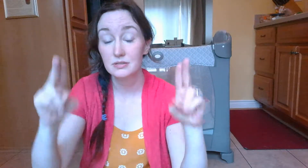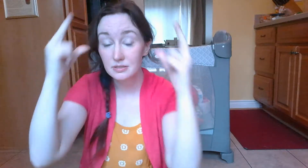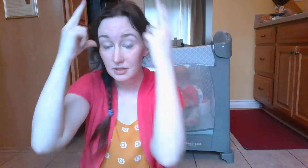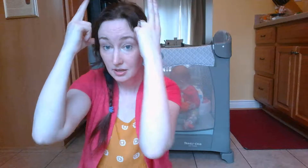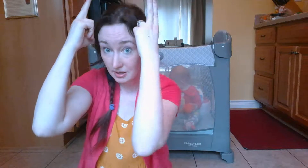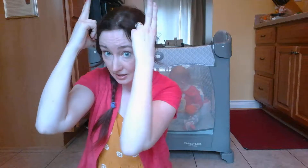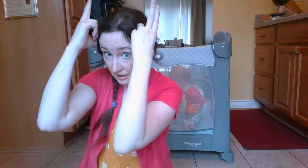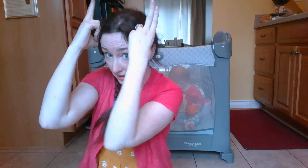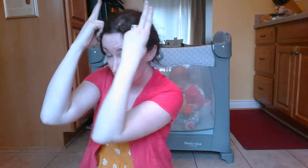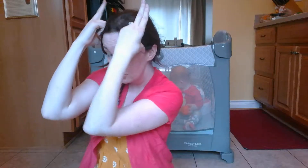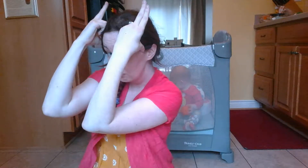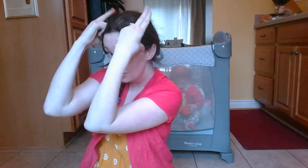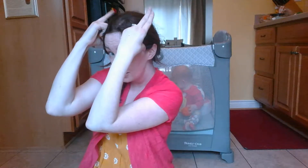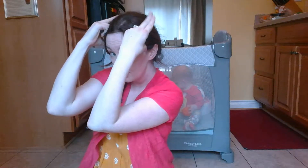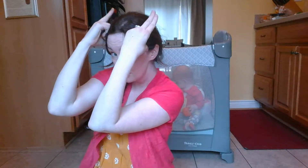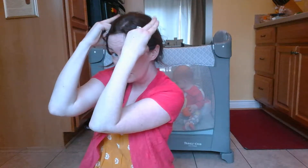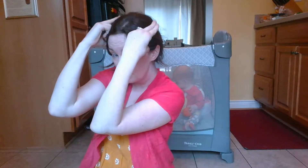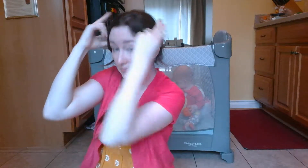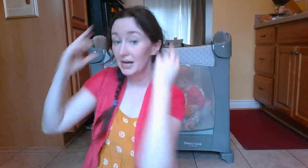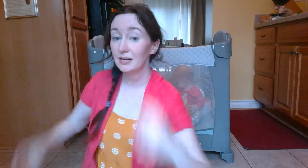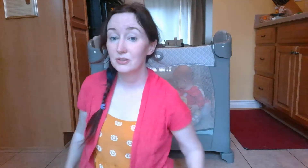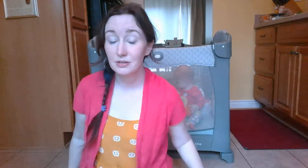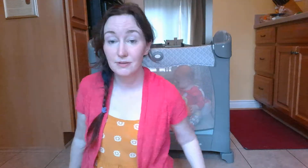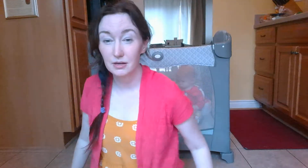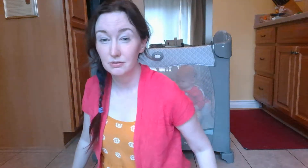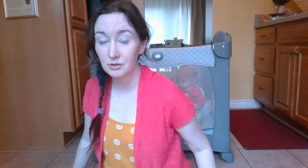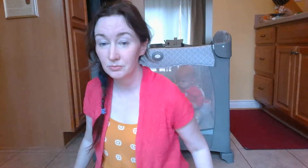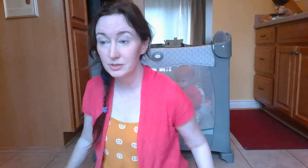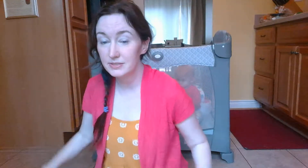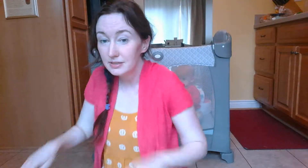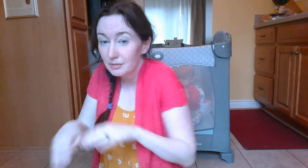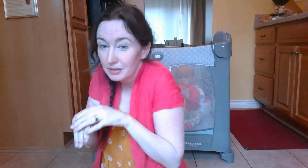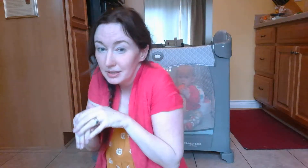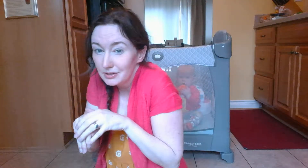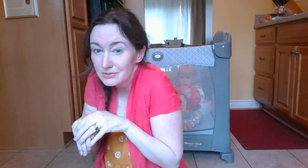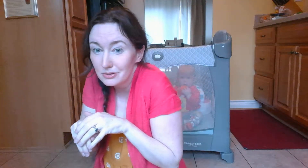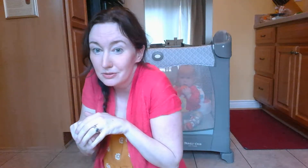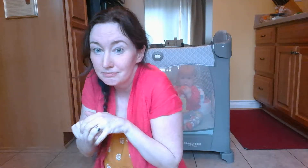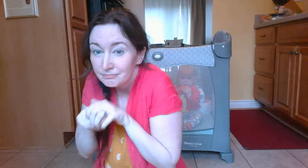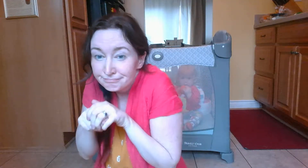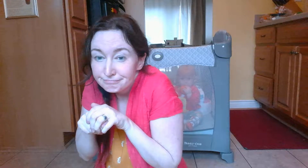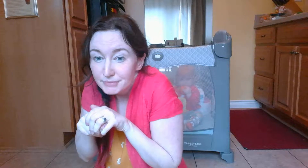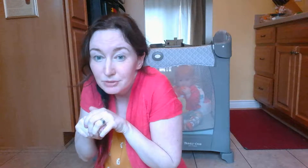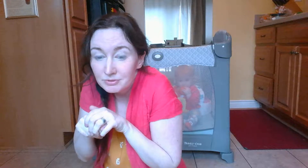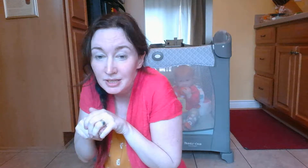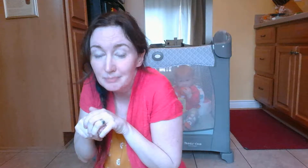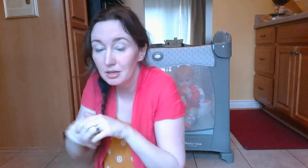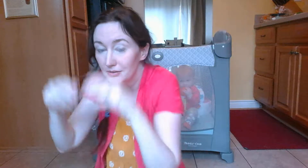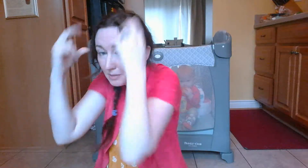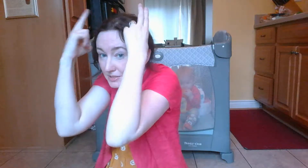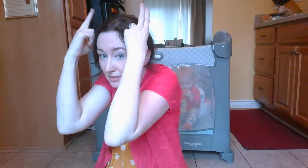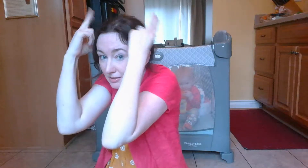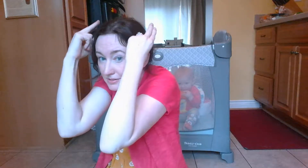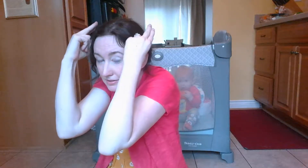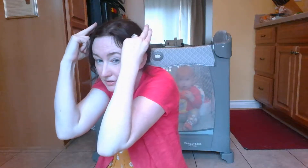fingers, and you want the ears to go back. Think of how when you see a bunny and it's all cute and kind of balled up, its ears